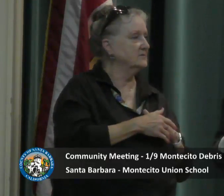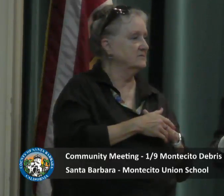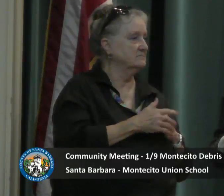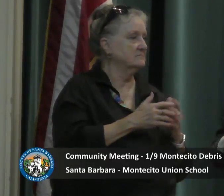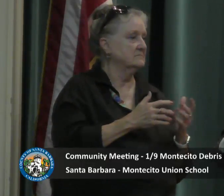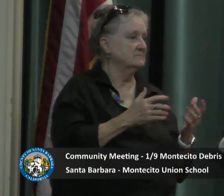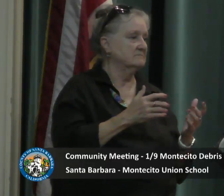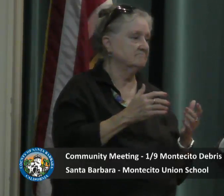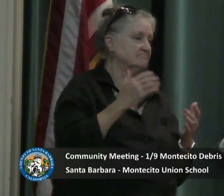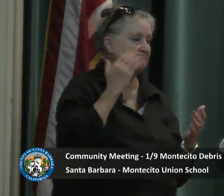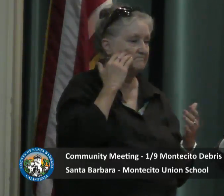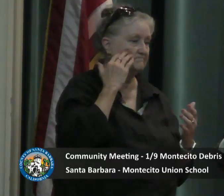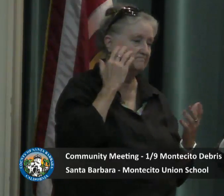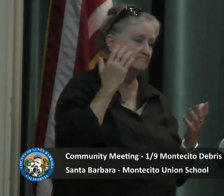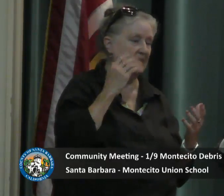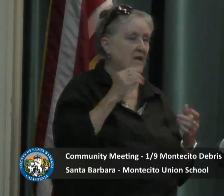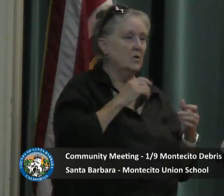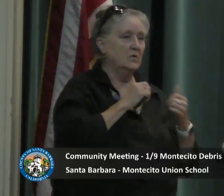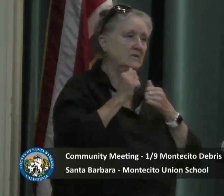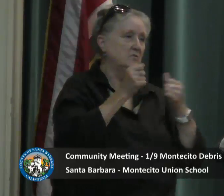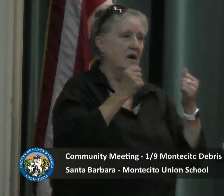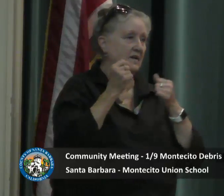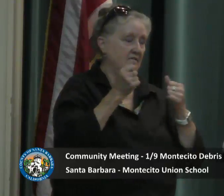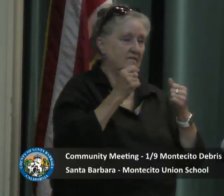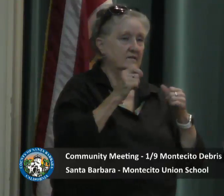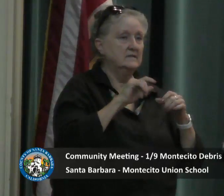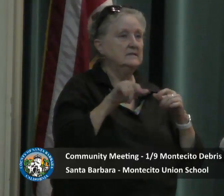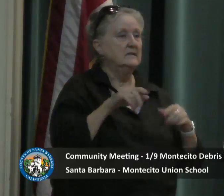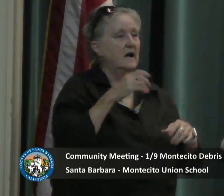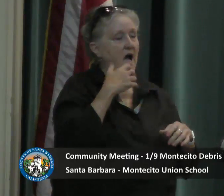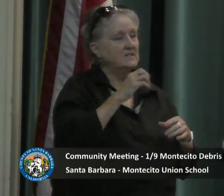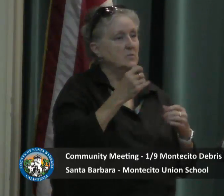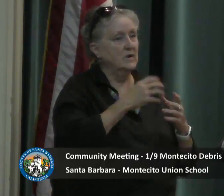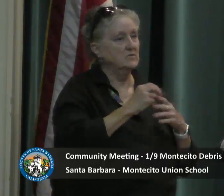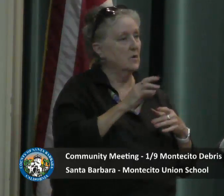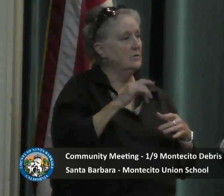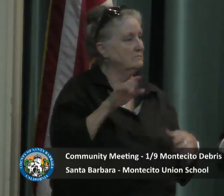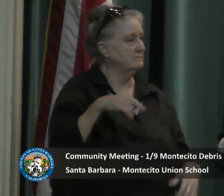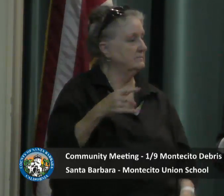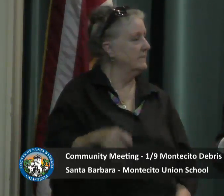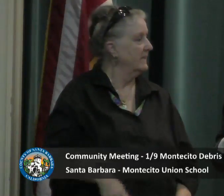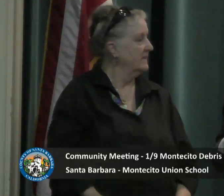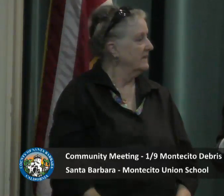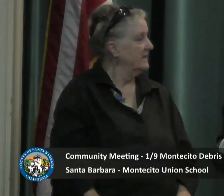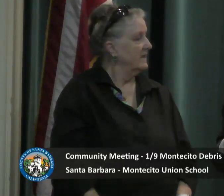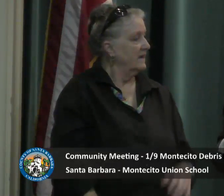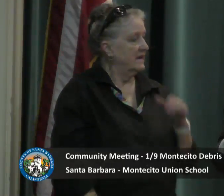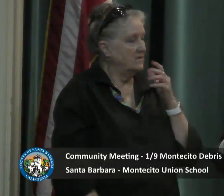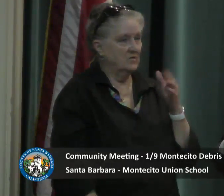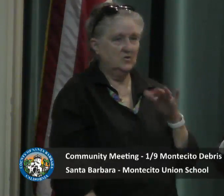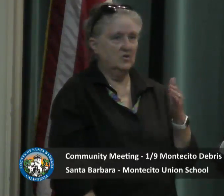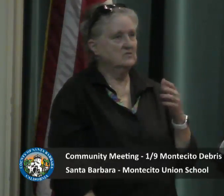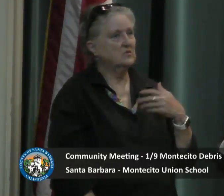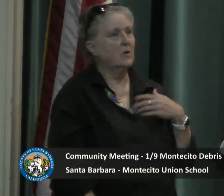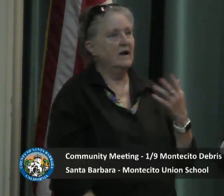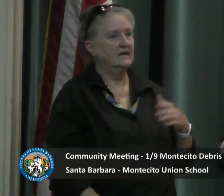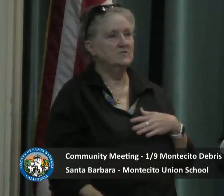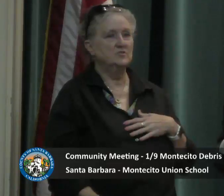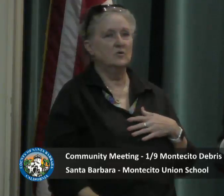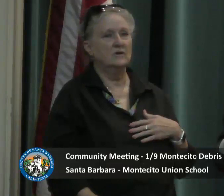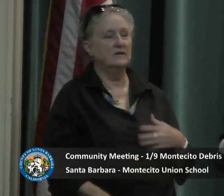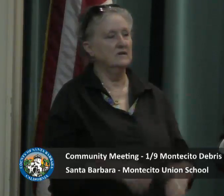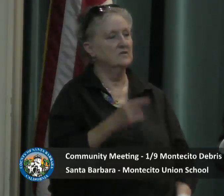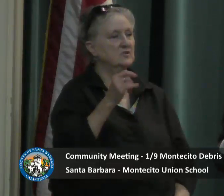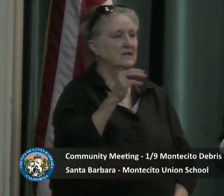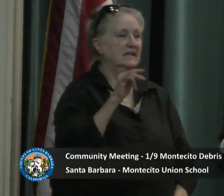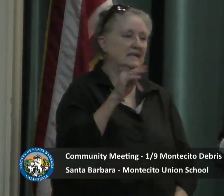least. We drive down Hot Springs Road every now and then. I don't do much cooking, so I enjoy